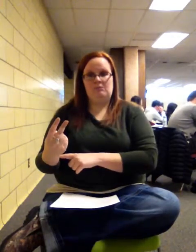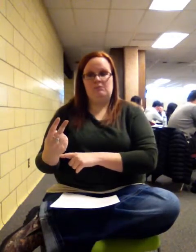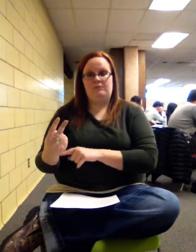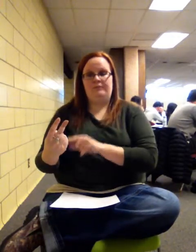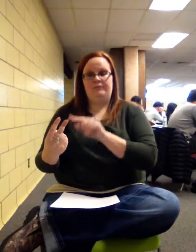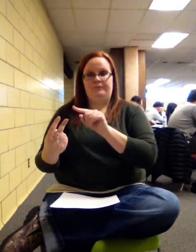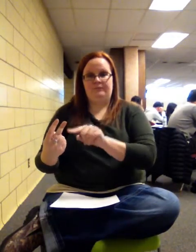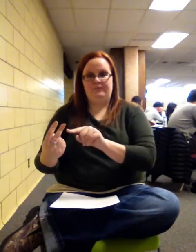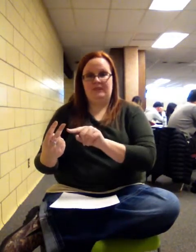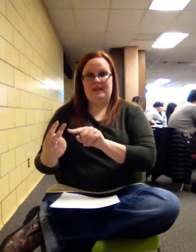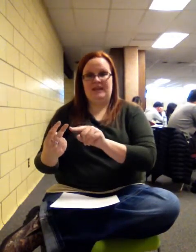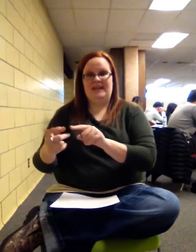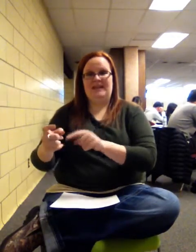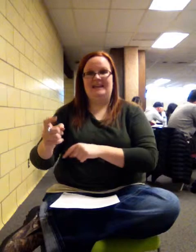to saver number one.